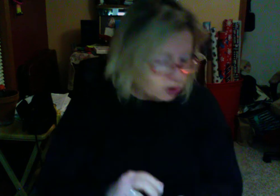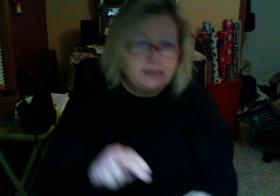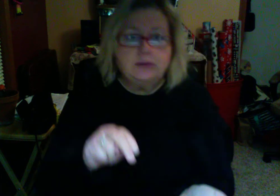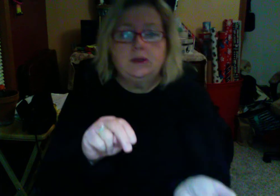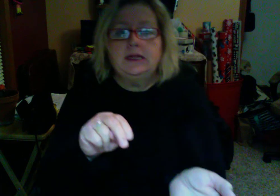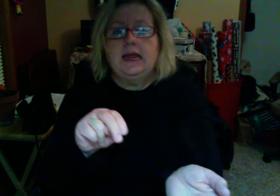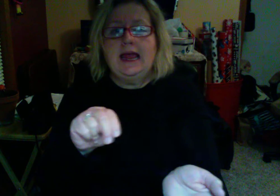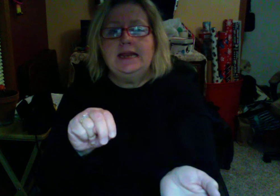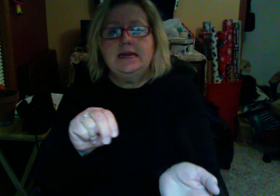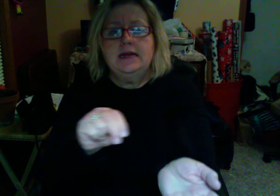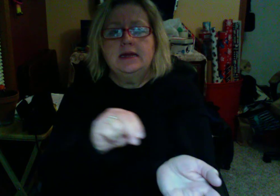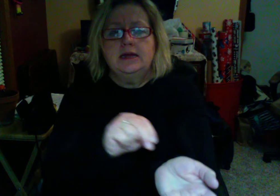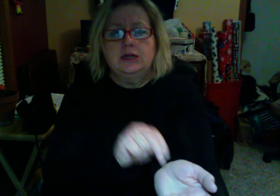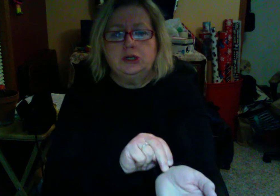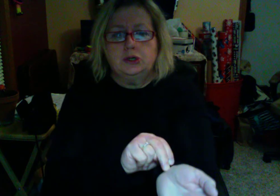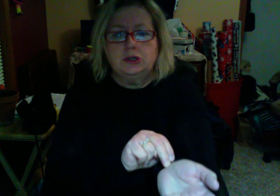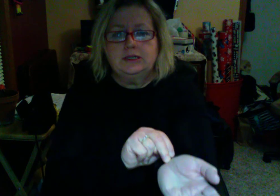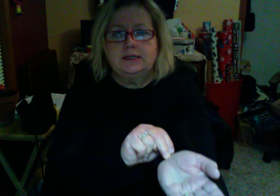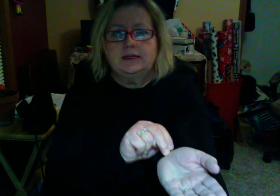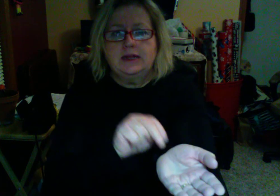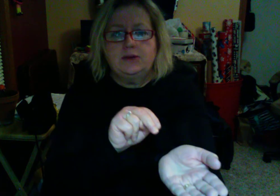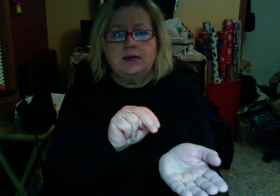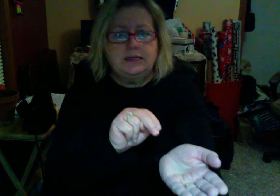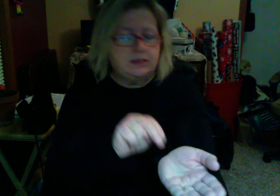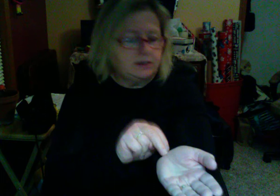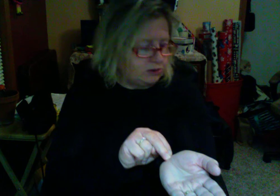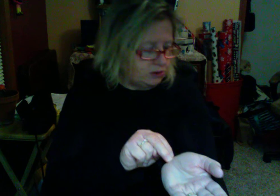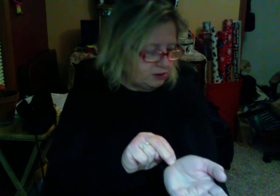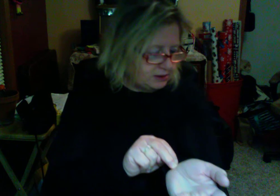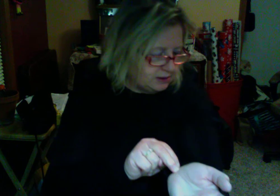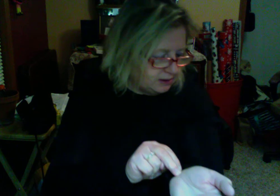Nurse with an N, nurse at the wrist, nurse.